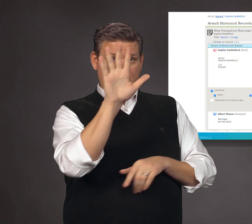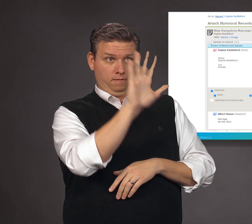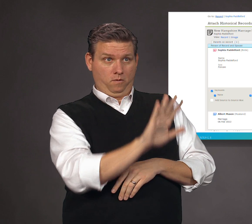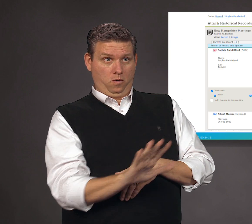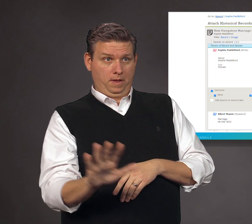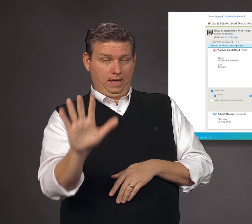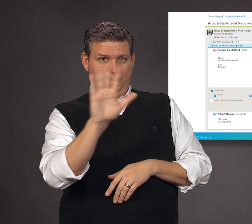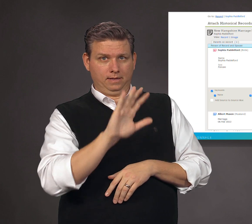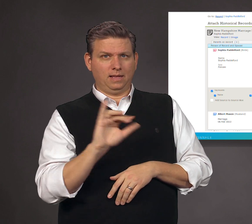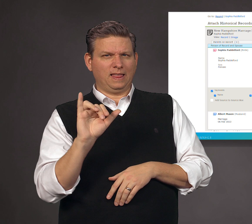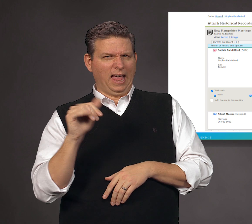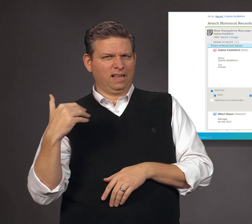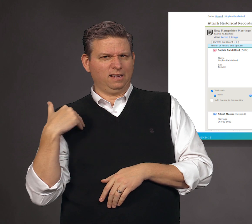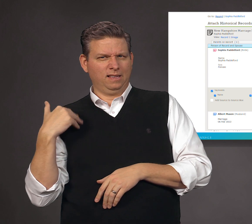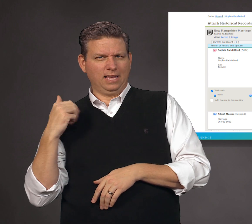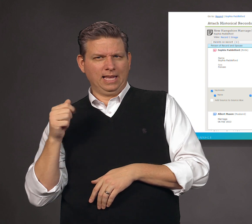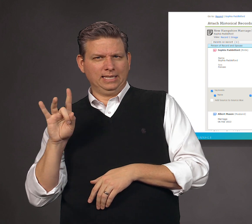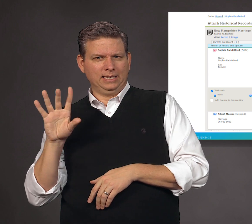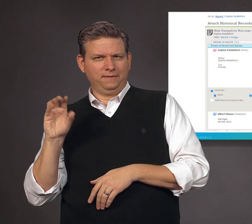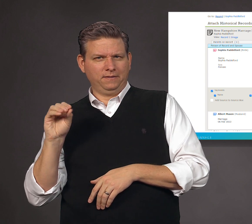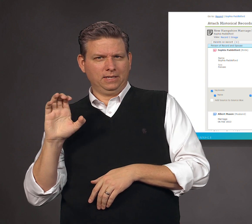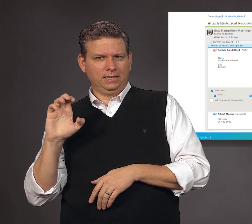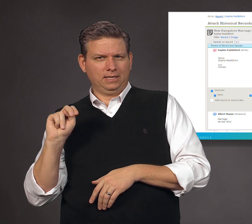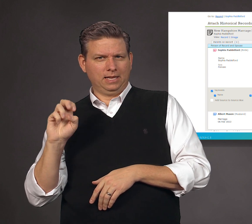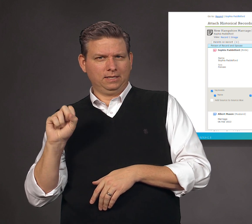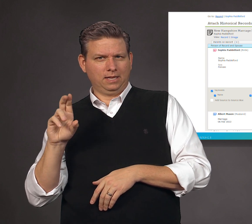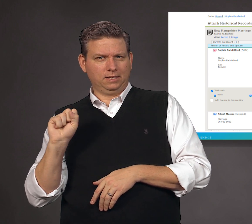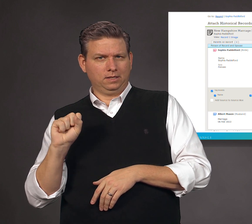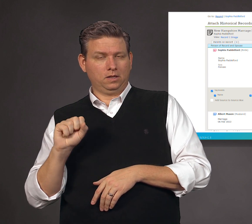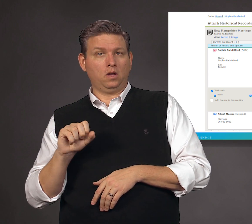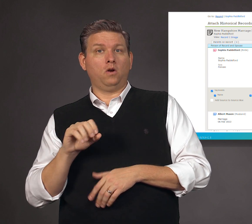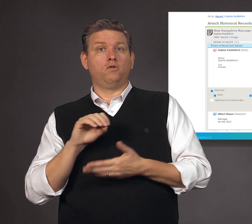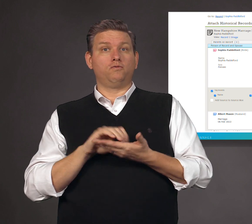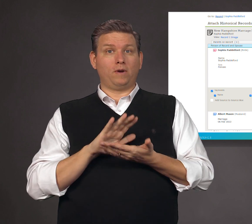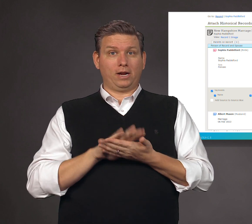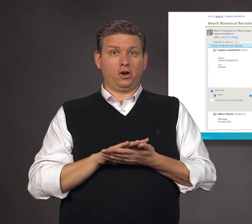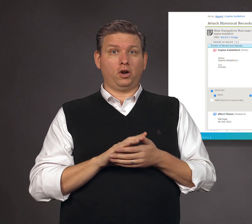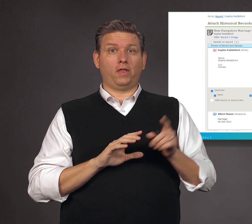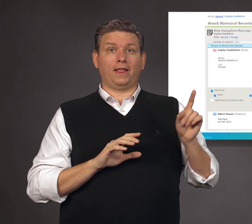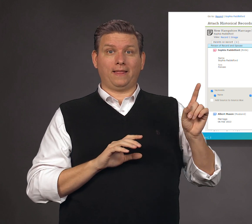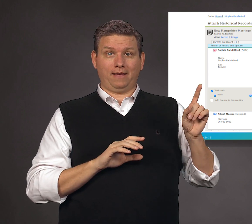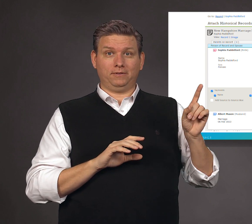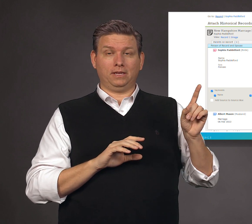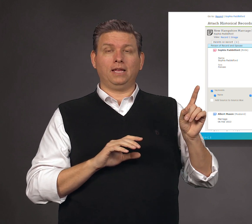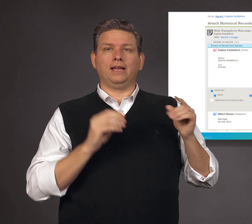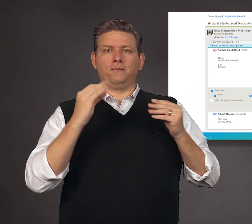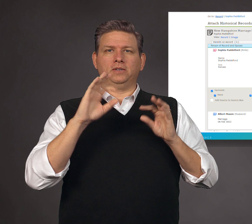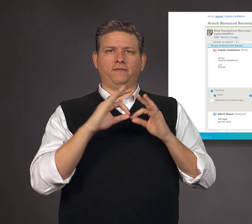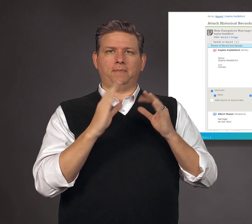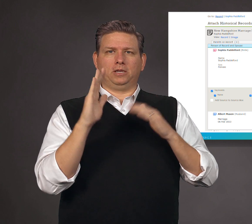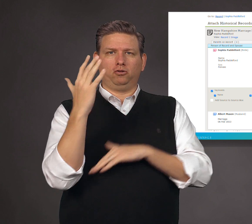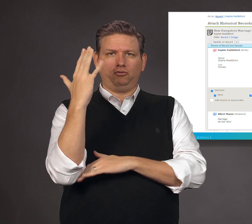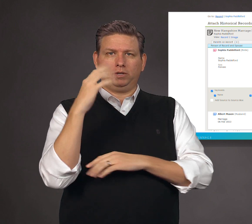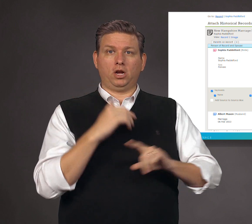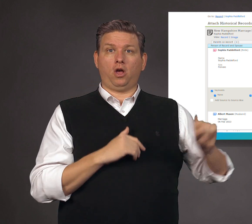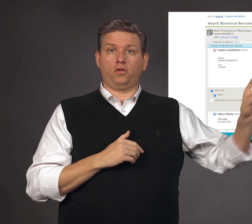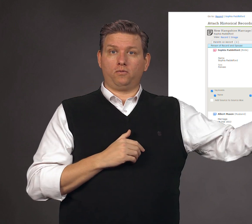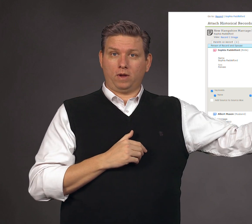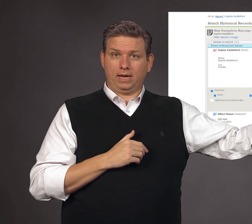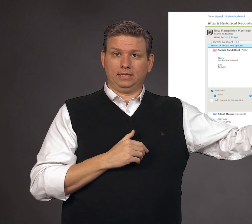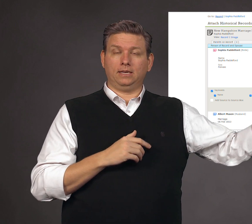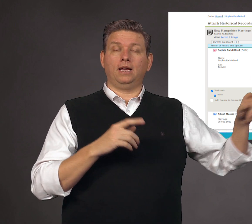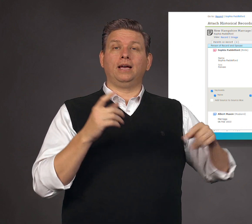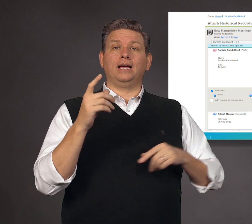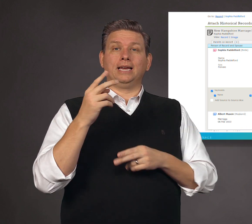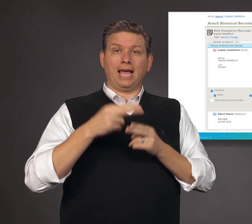looked at the 1850 census, with the record on the left and the information from Family Tree on the right. Names, dates, and places